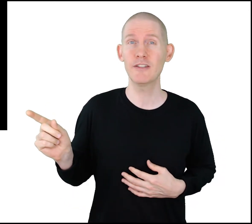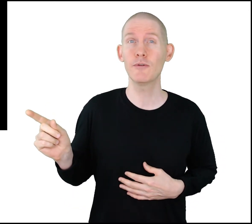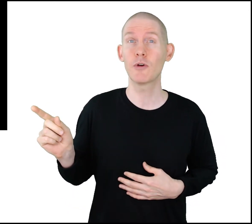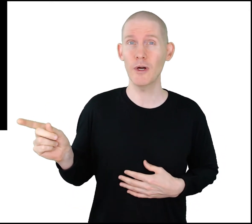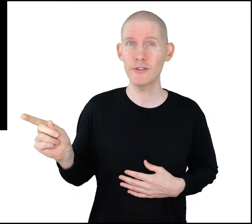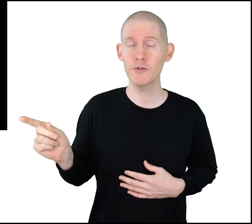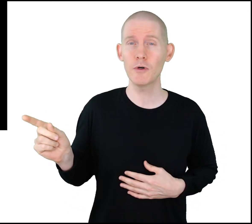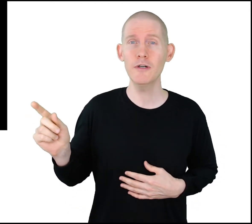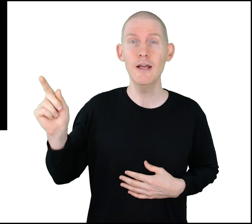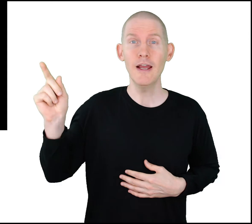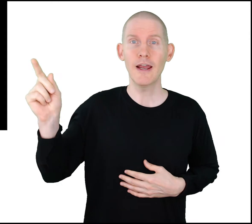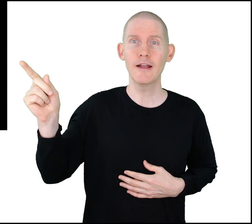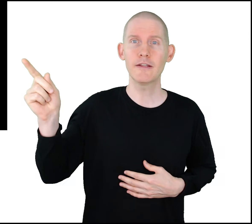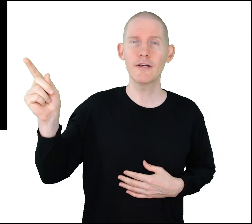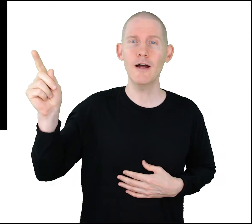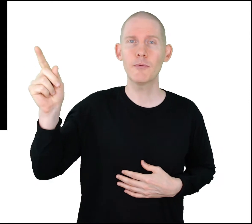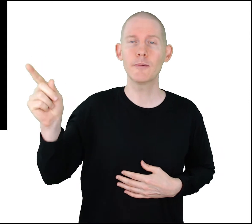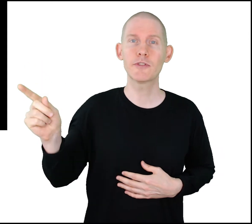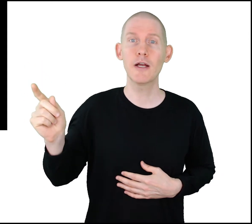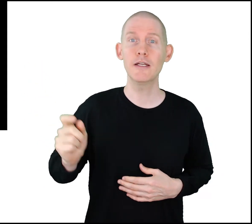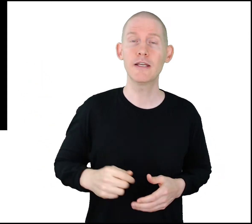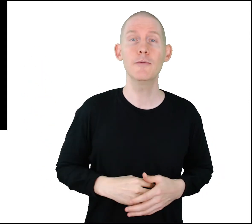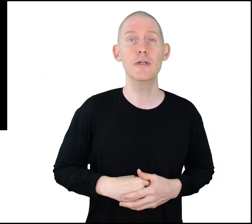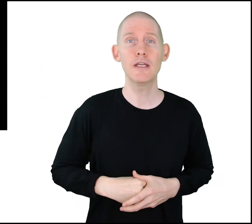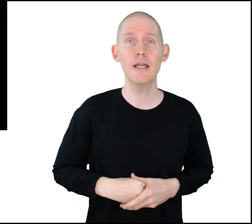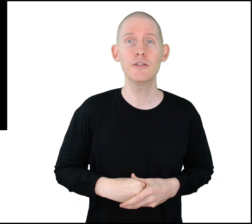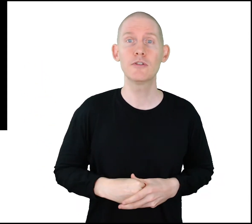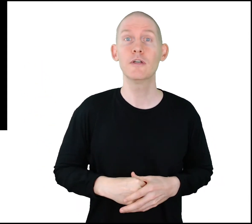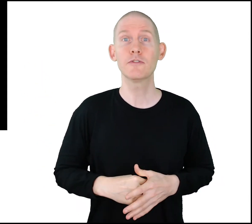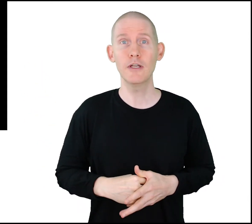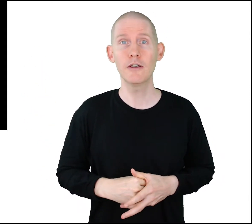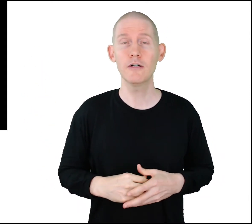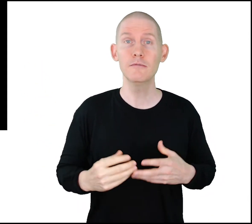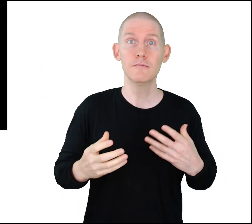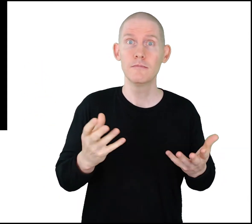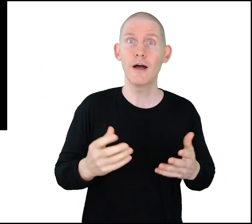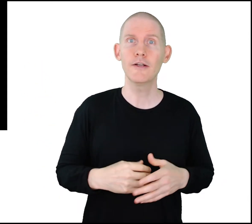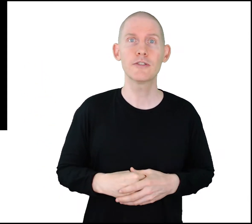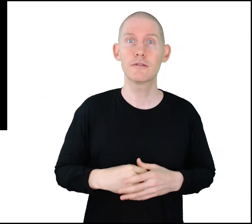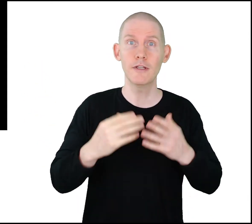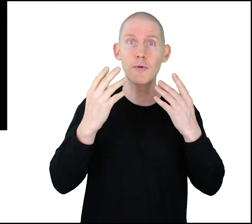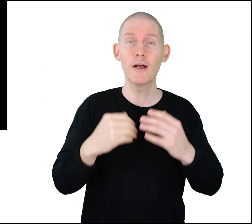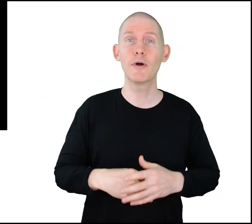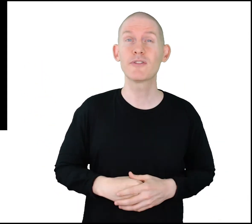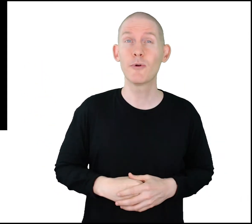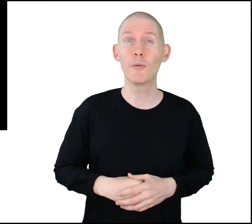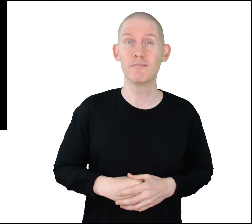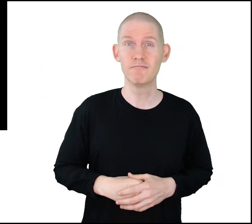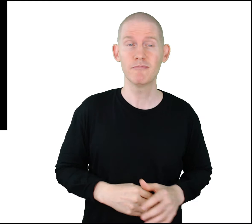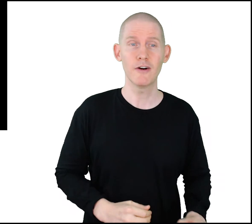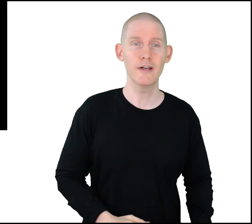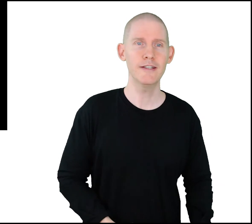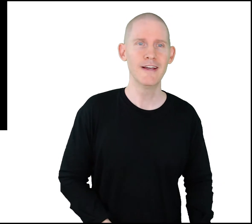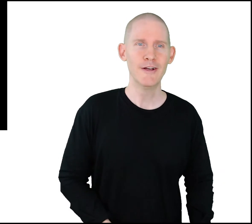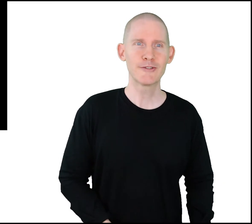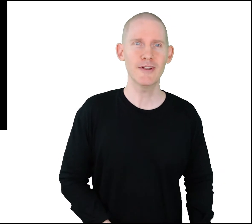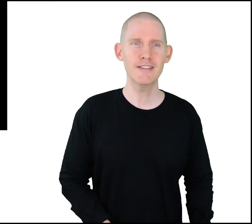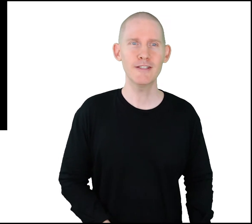to the question word. And at the top, when I'm signing Kim engaged, single, I just leave my eyebrows normal, all right? So let's get